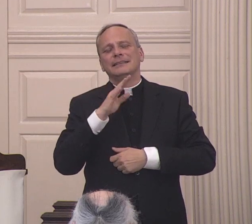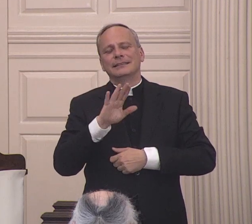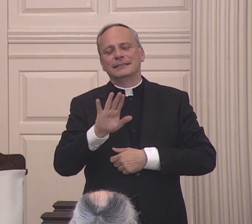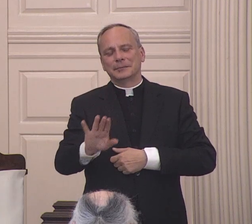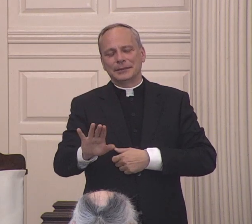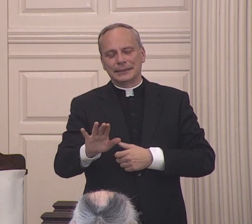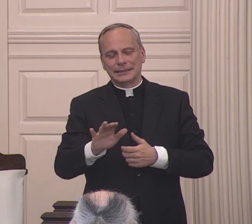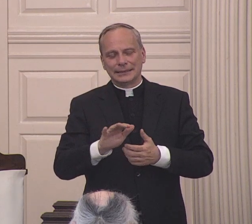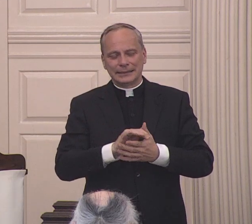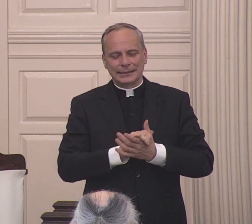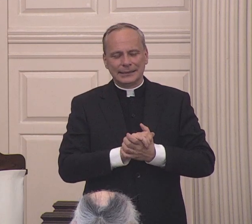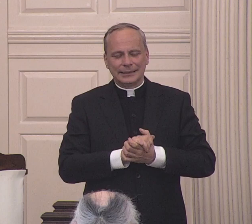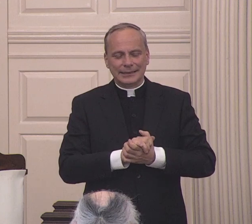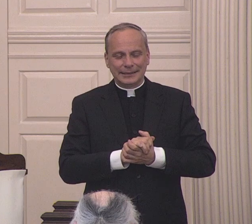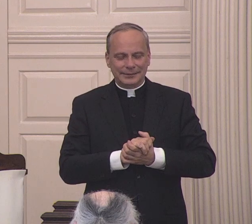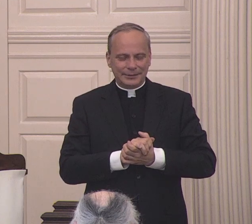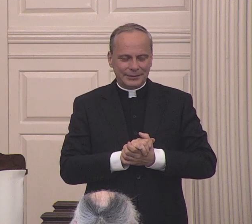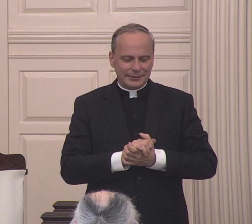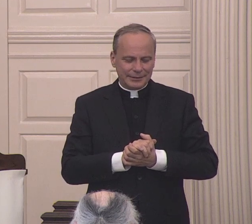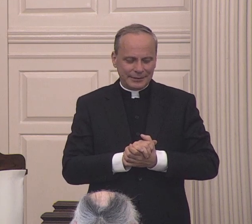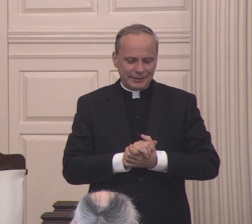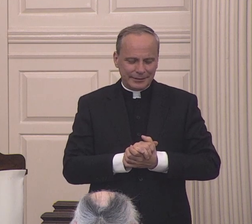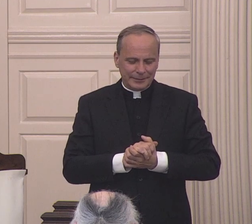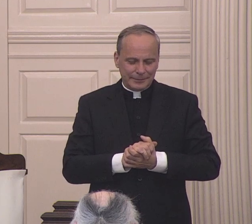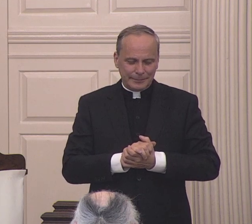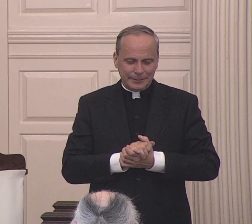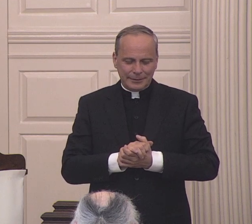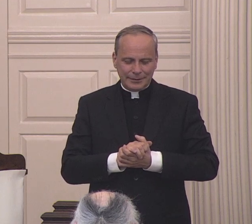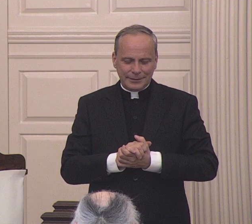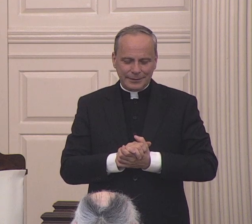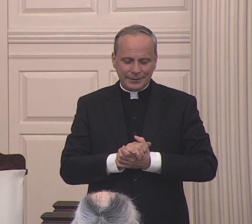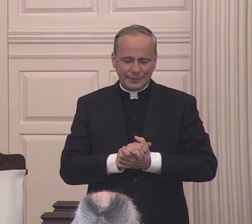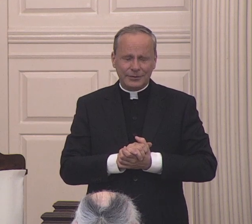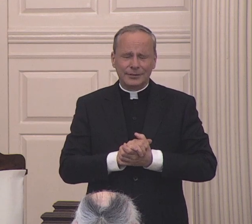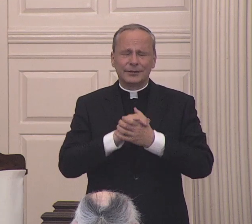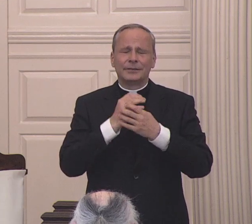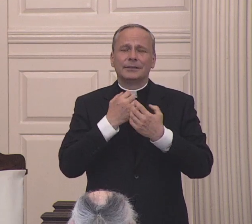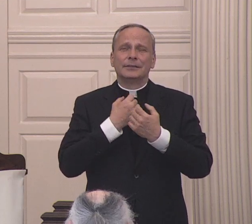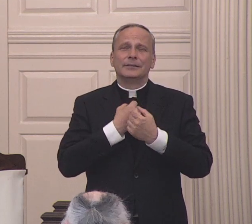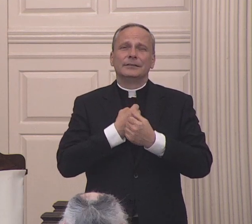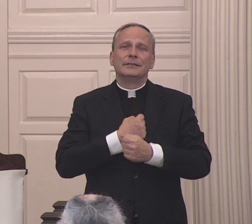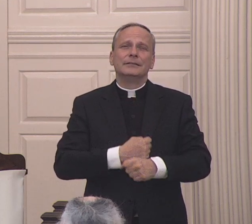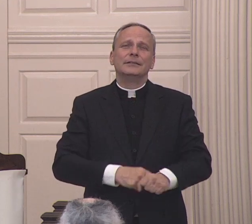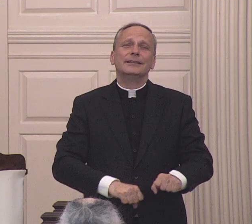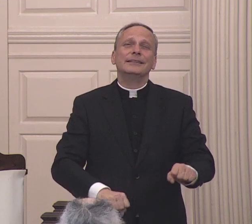temptation, but deliver us from evil.